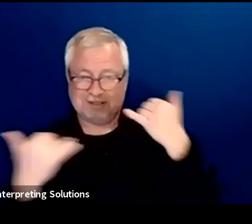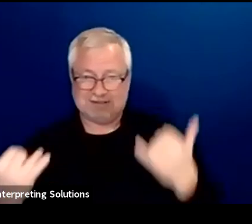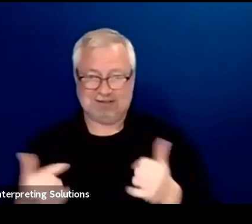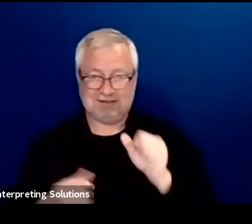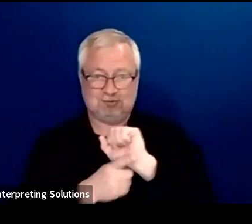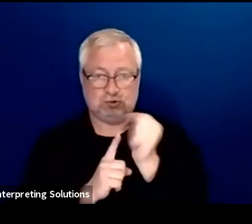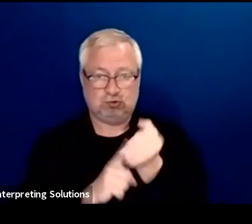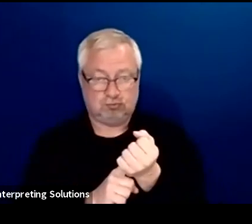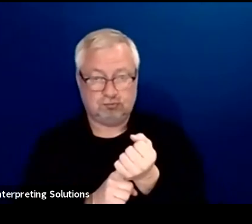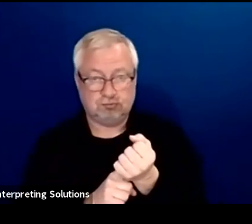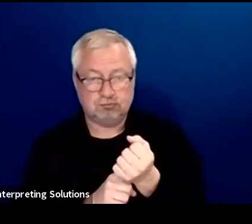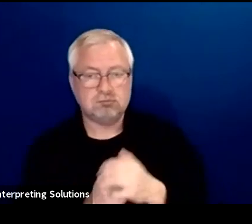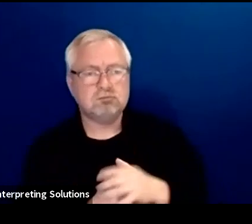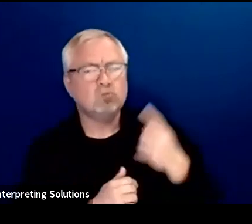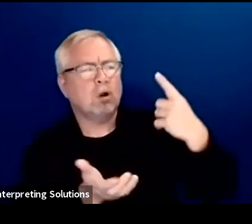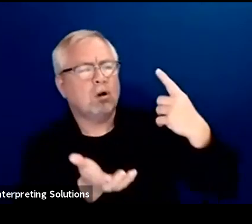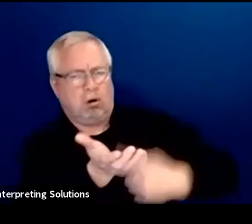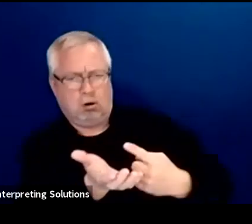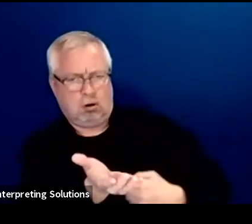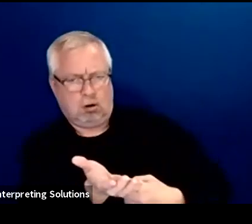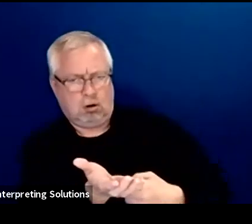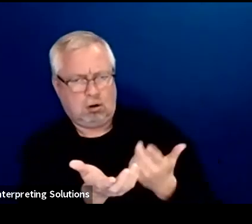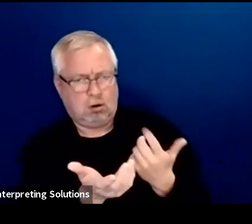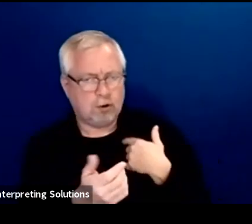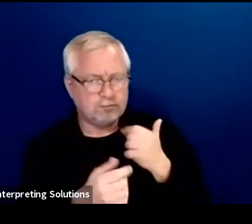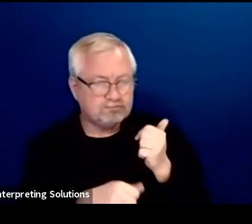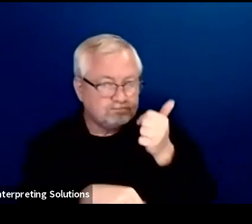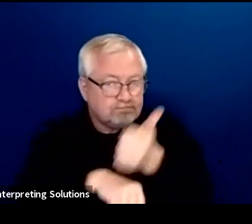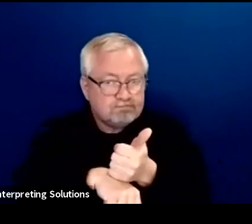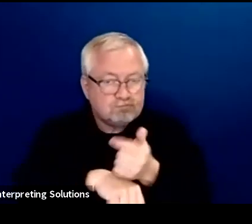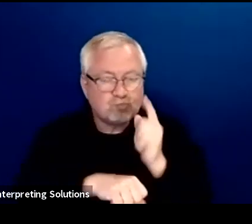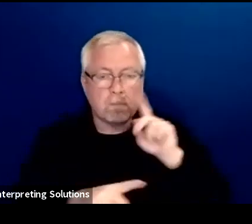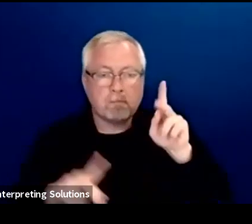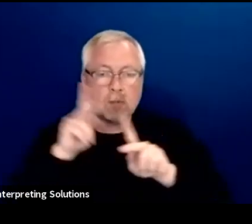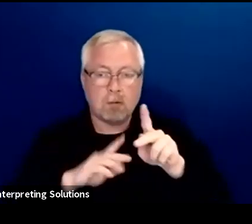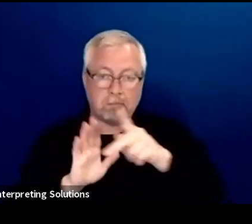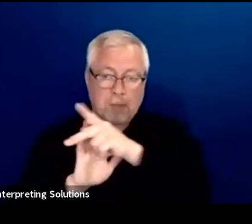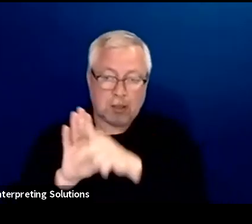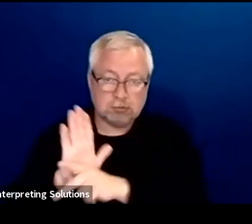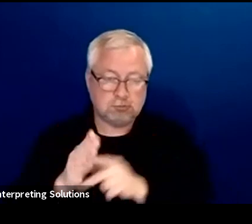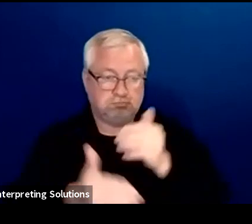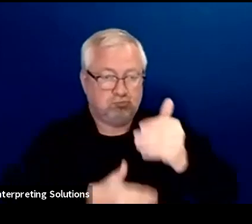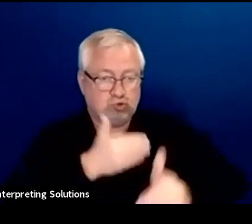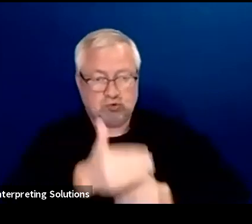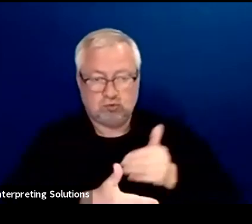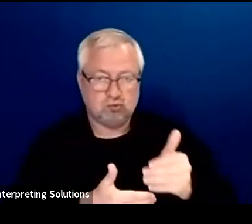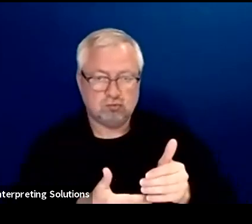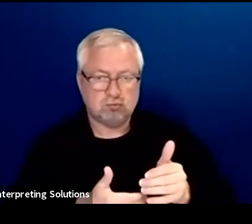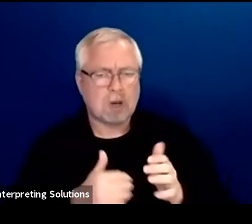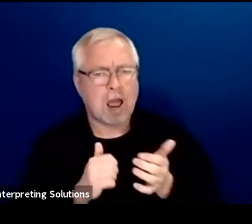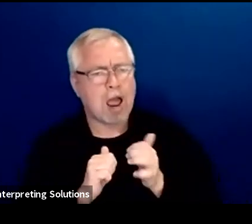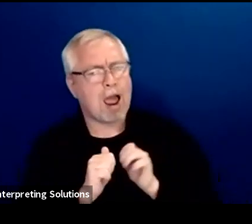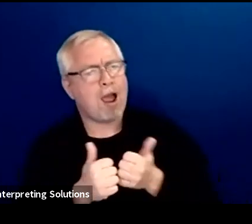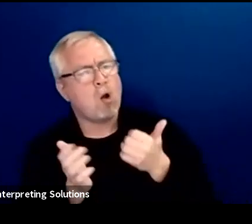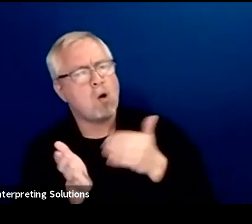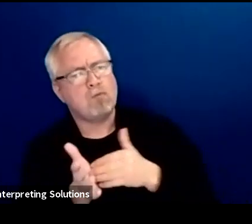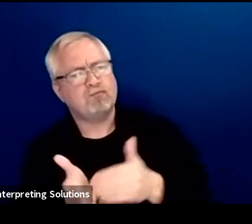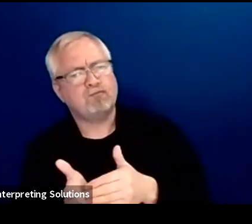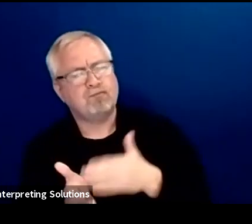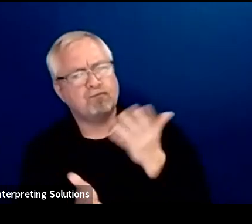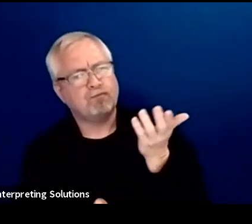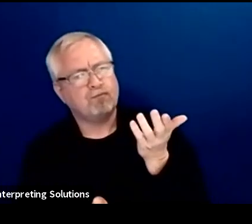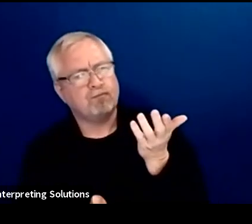discussing and trying to set public policy moving forward, how often are the ramifications